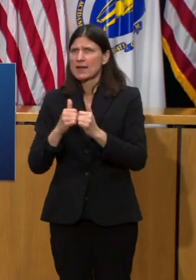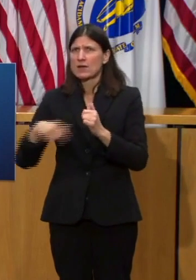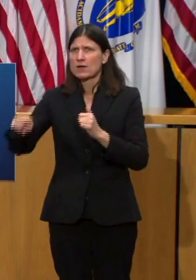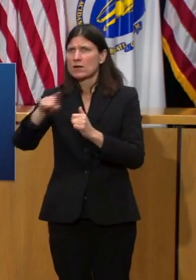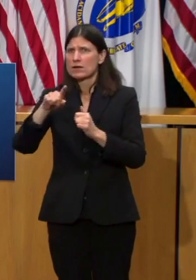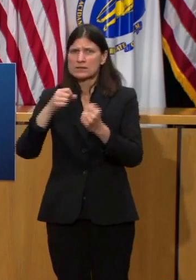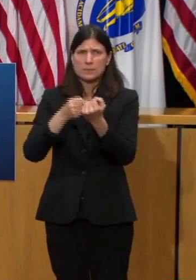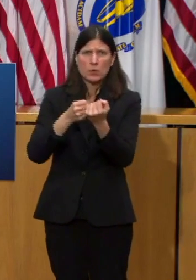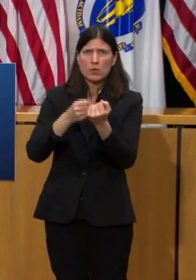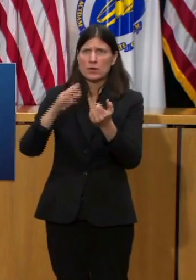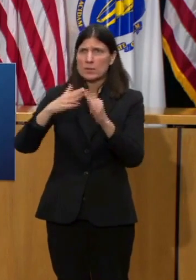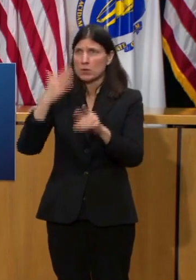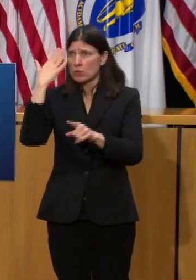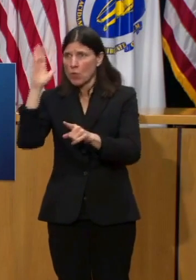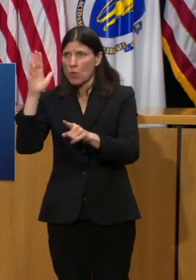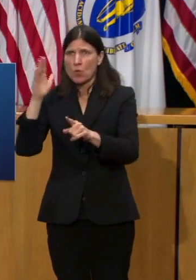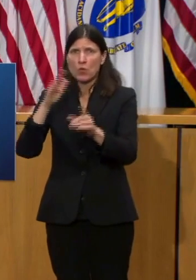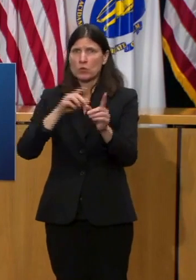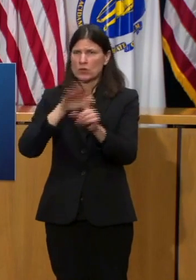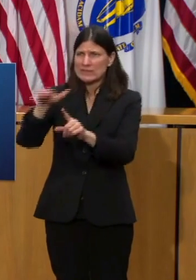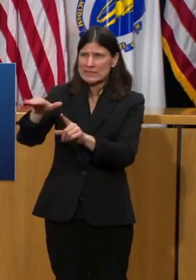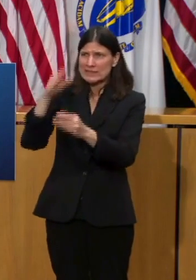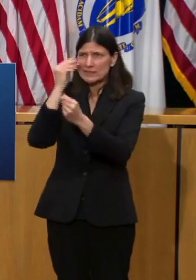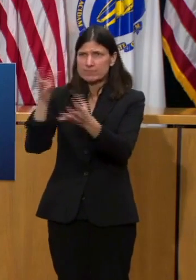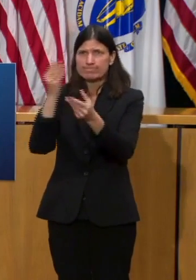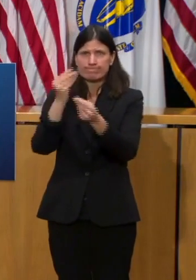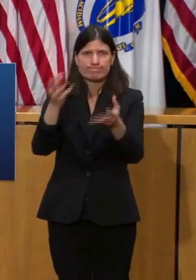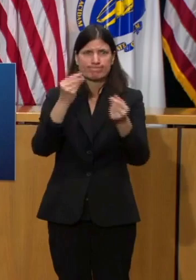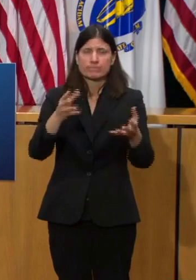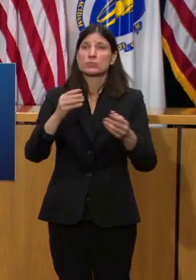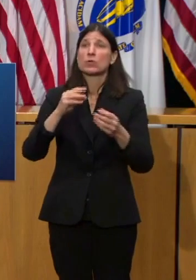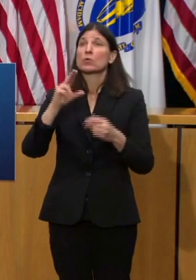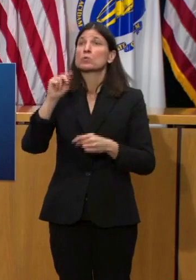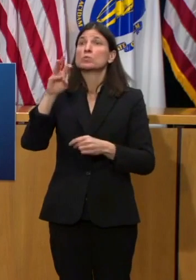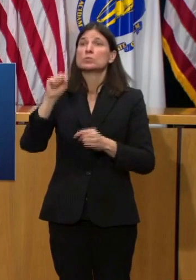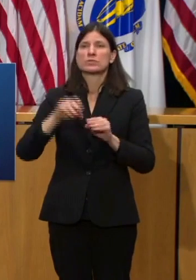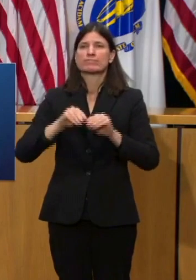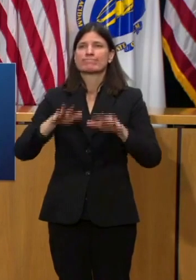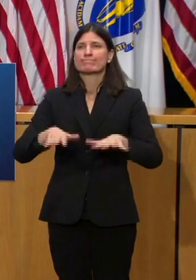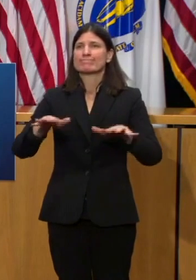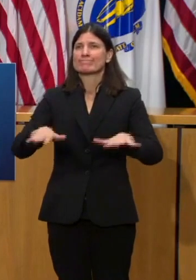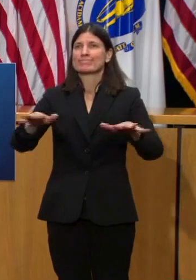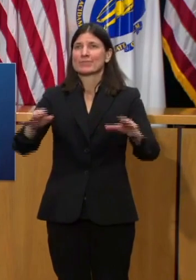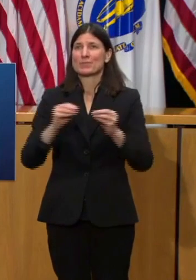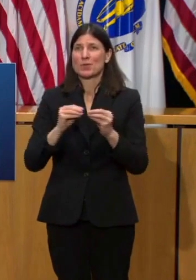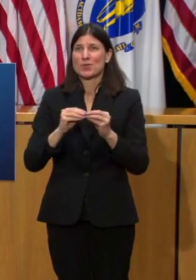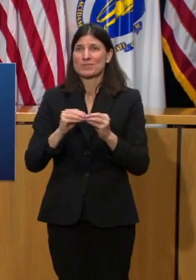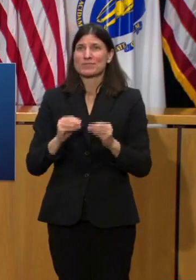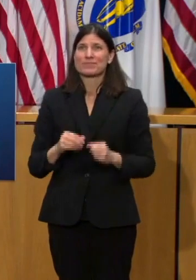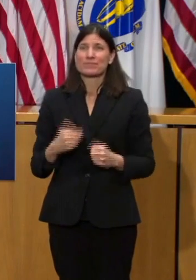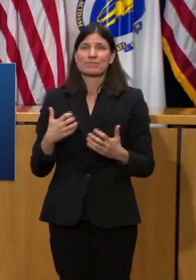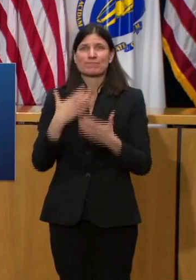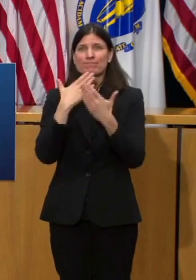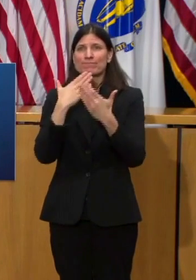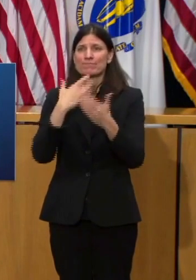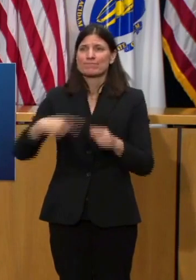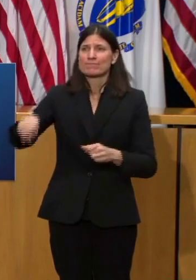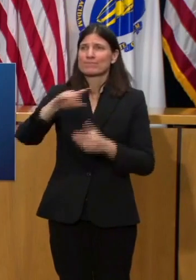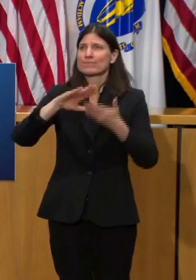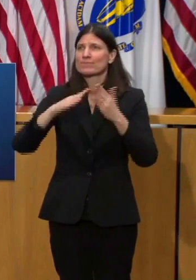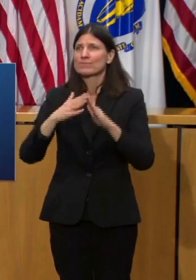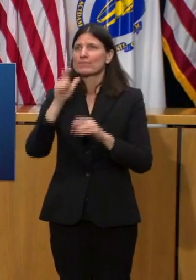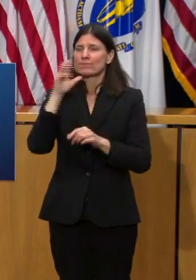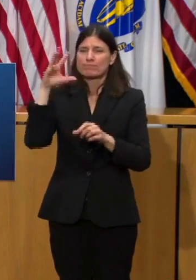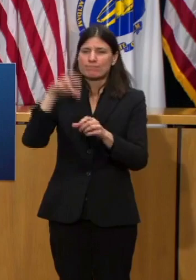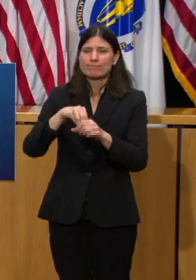daily operations. We are so thankful for your efforts to stand up these vaccination clinics over these past several weeks and